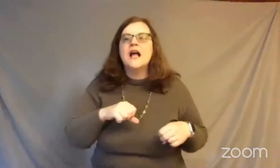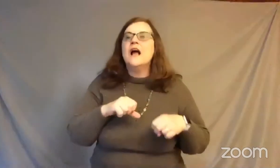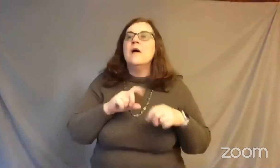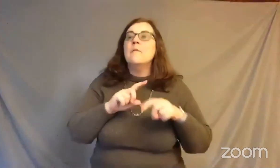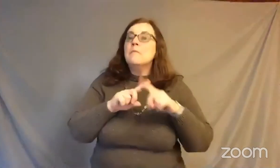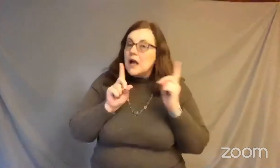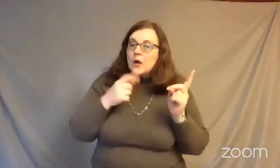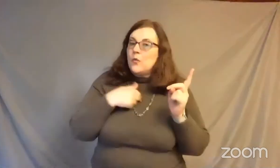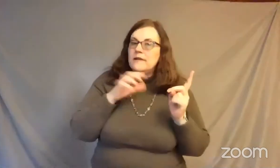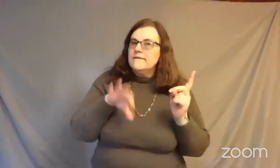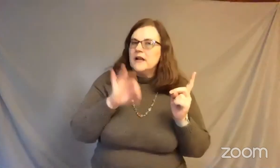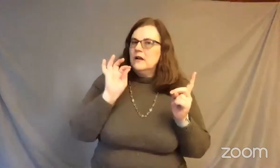Yes, in our project, we